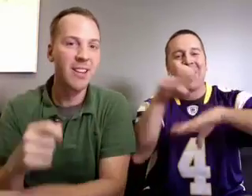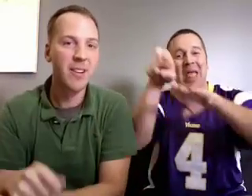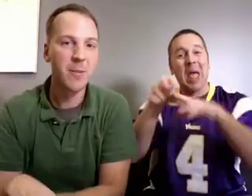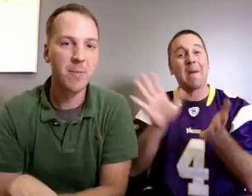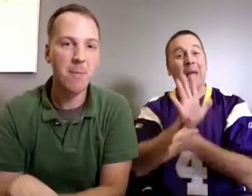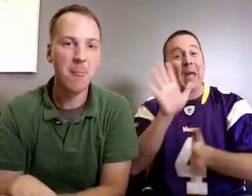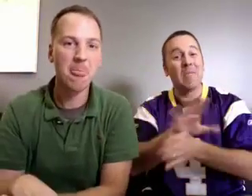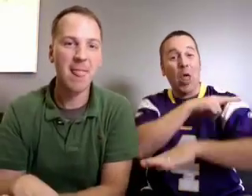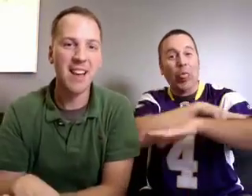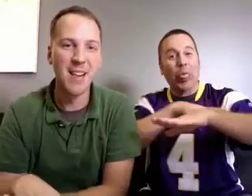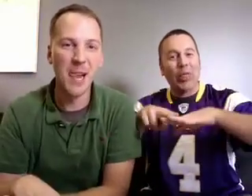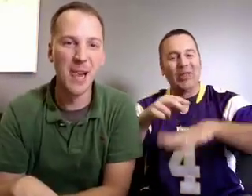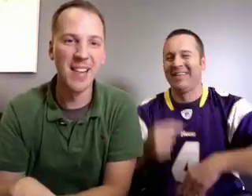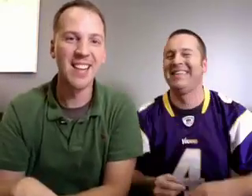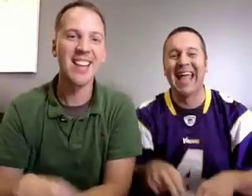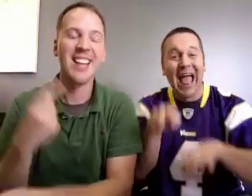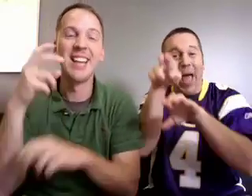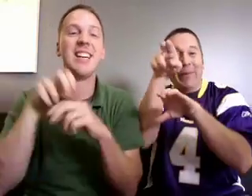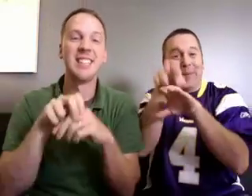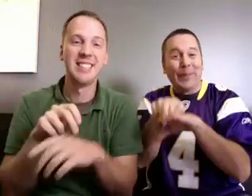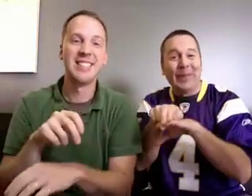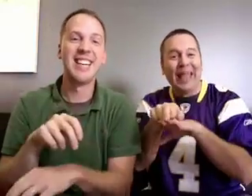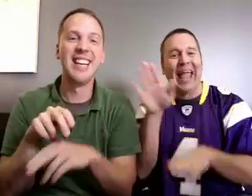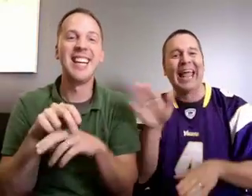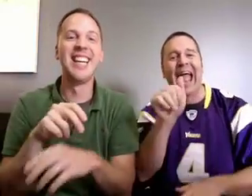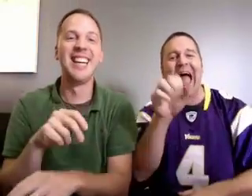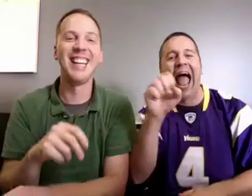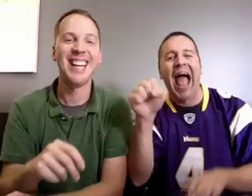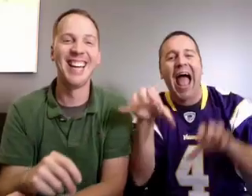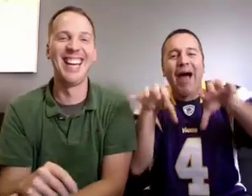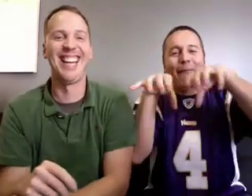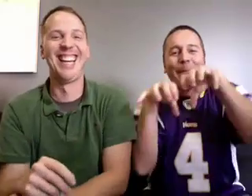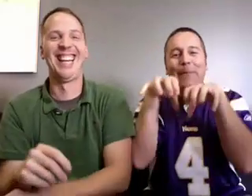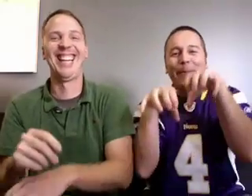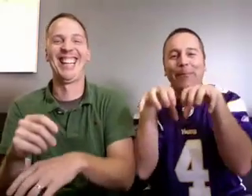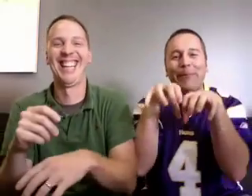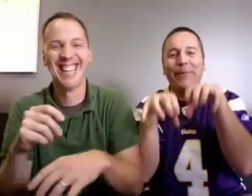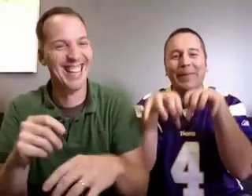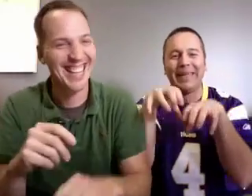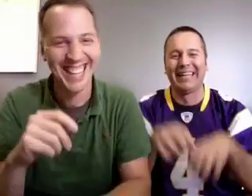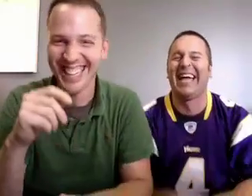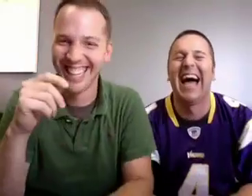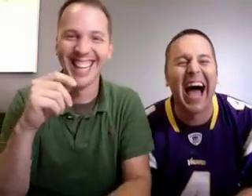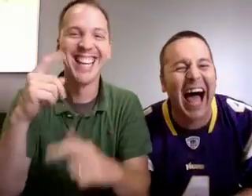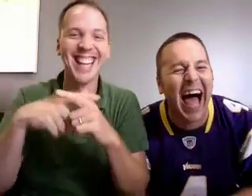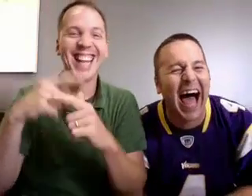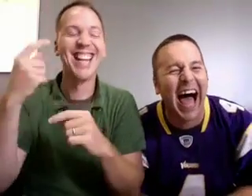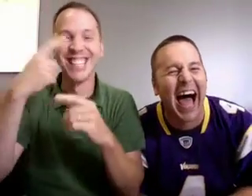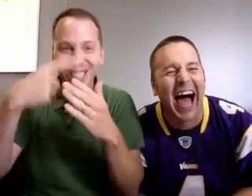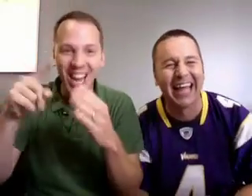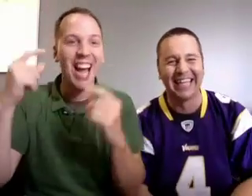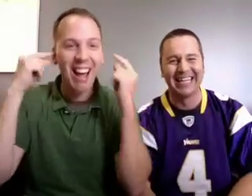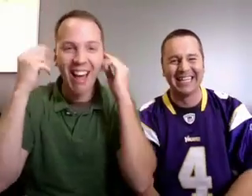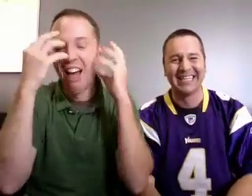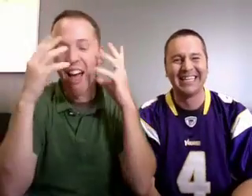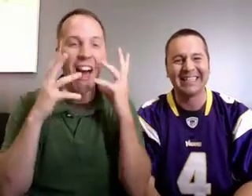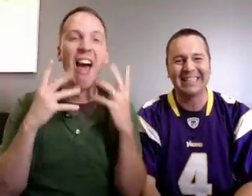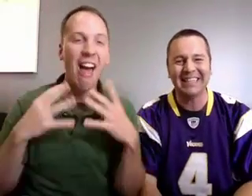on the table, the paper on the table. His little ass is sitting up there on the paper. Then they checked